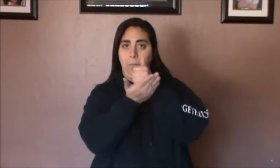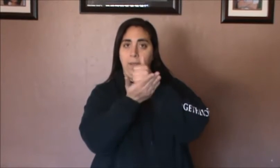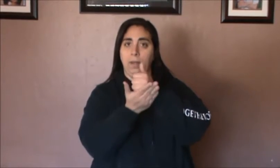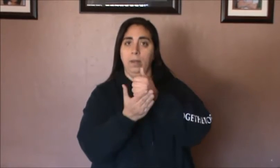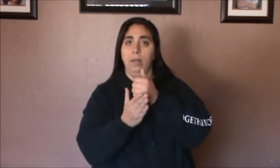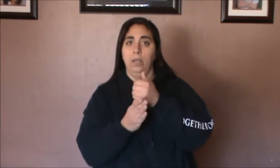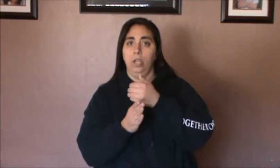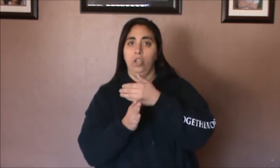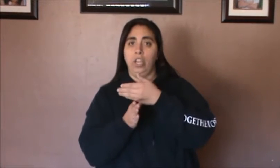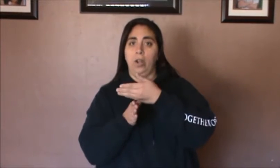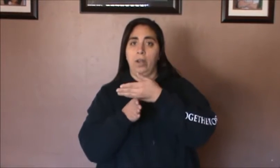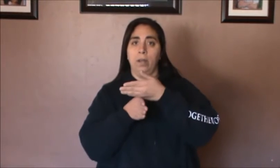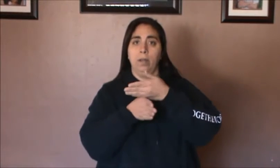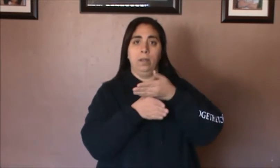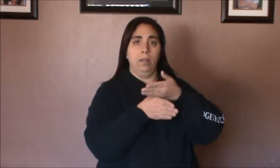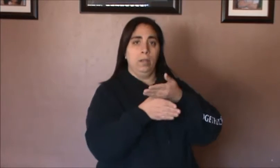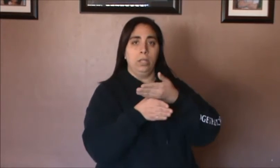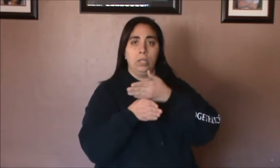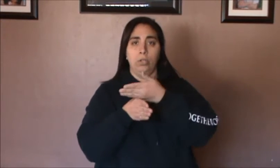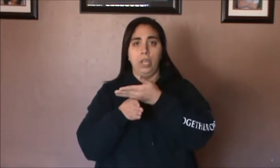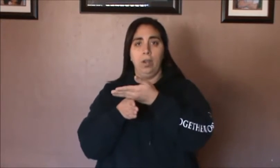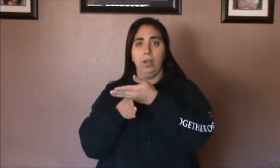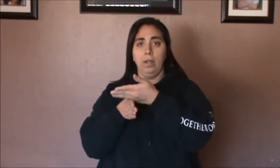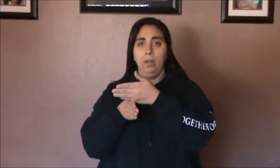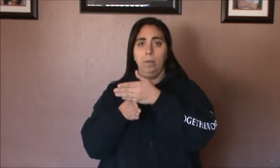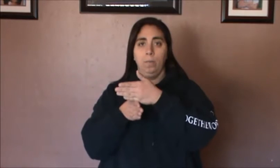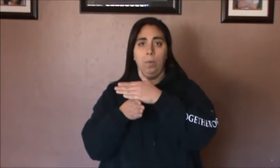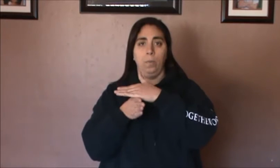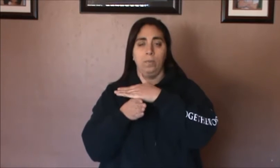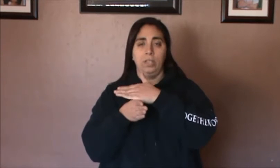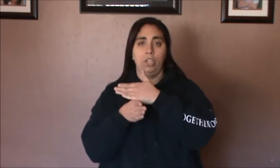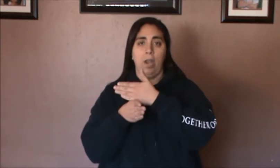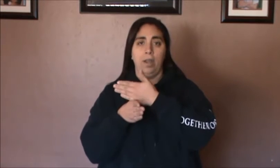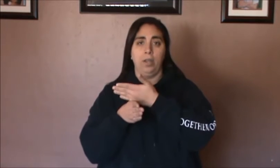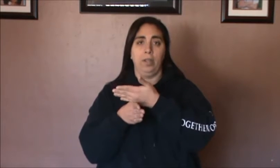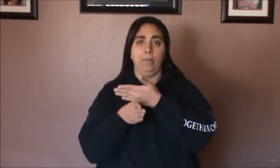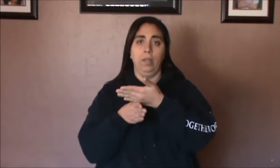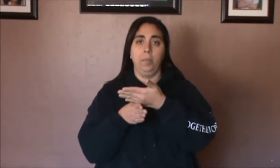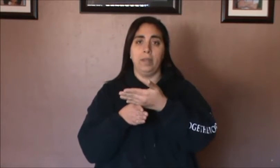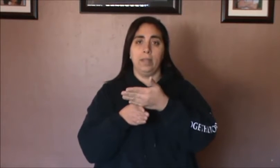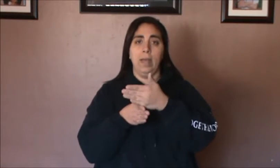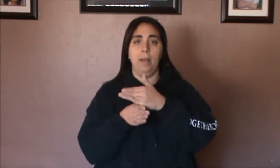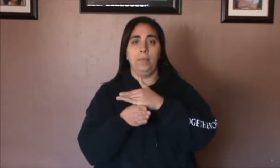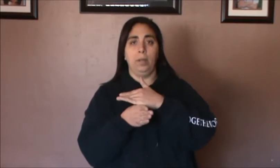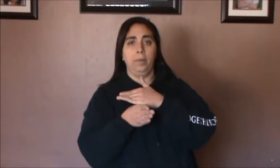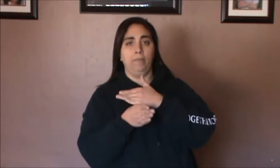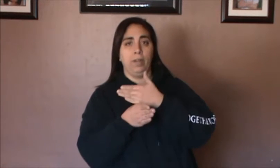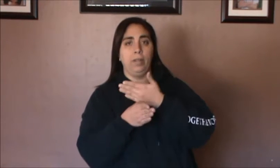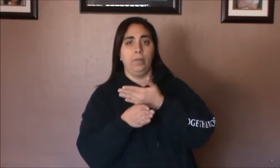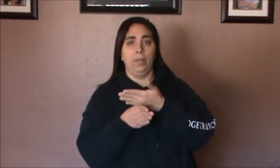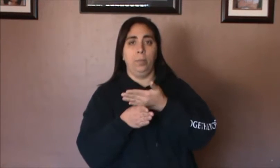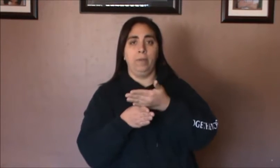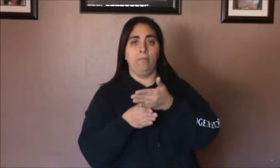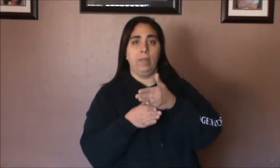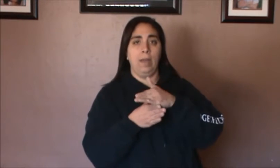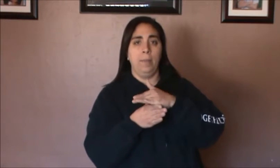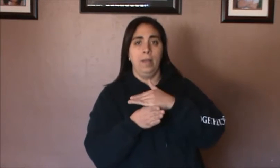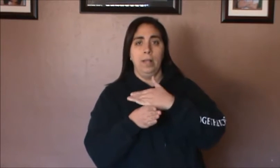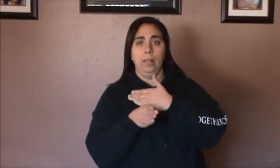Helping. Sharing. So sharing, what is sharing? You give a little bit to them, a little bit for you, a little bit for them, a little